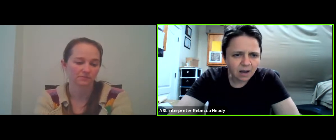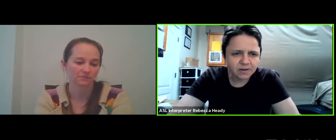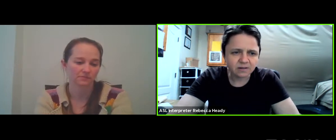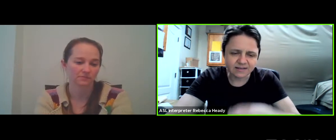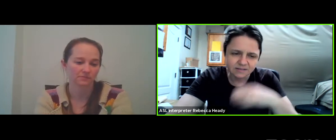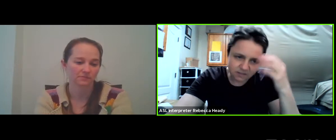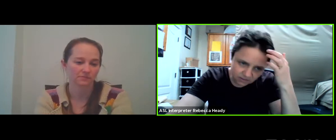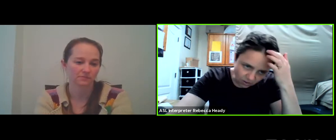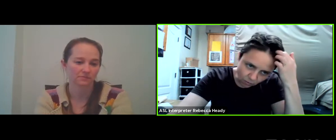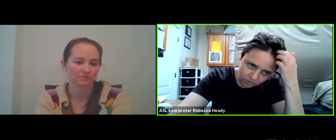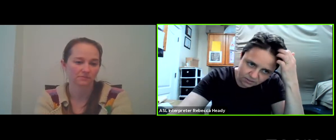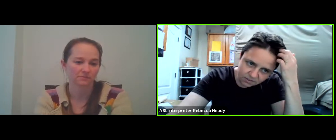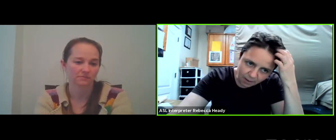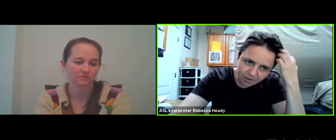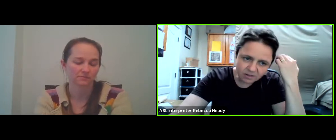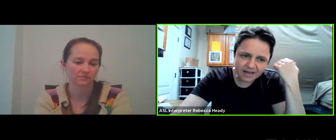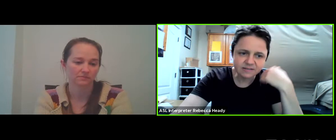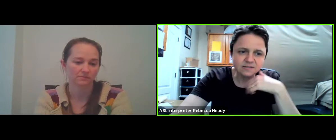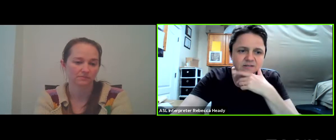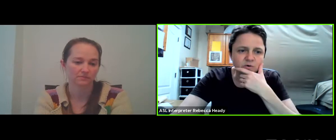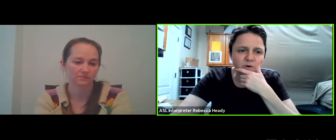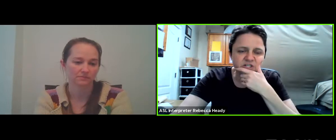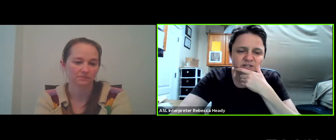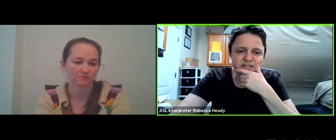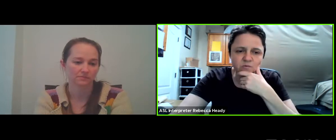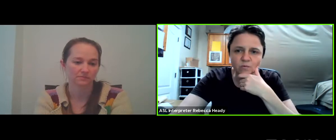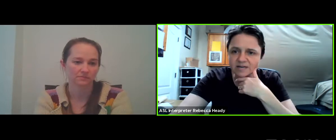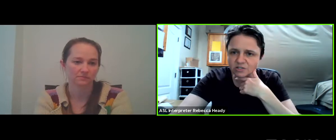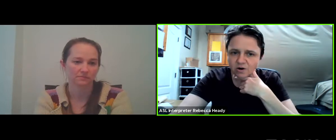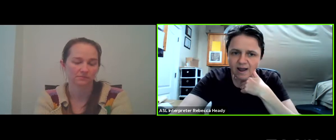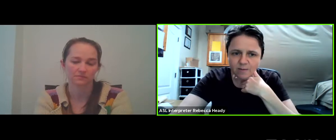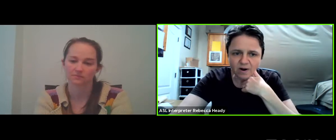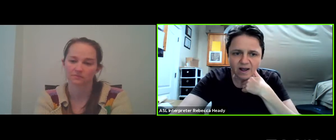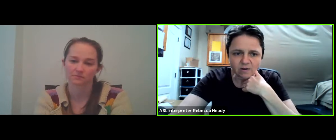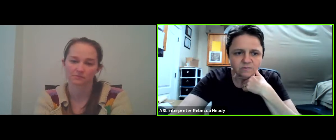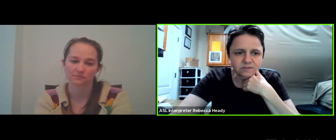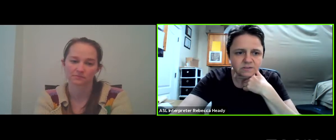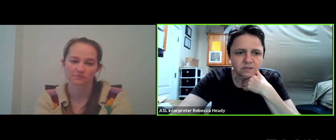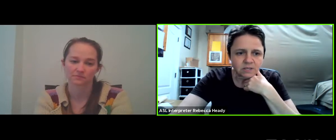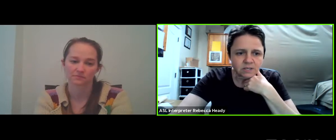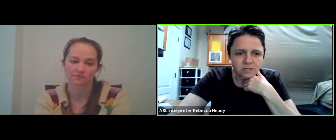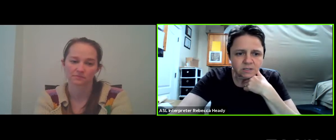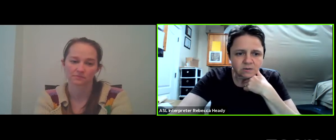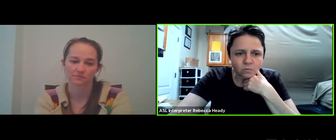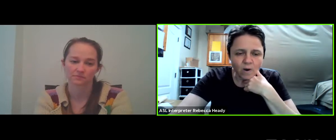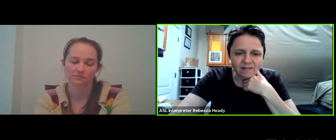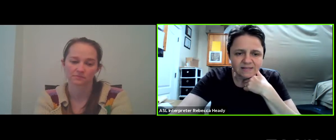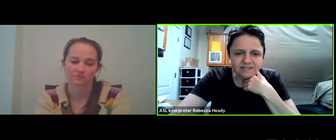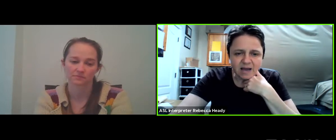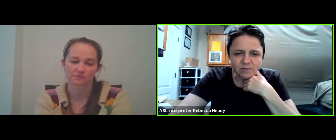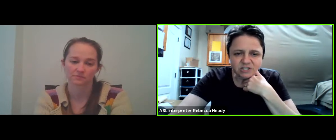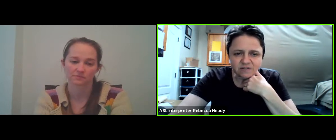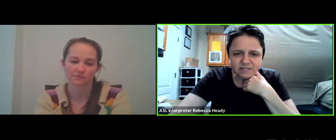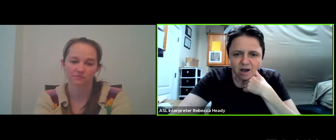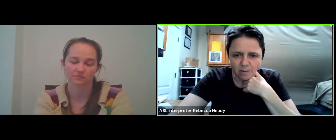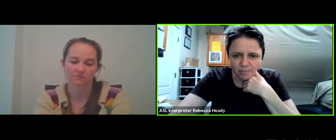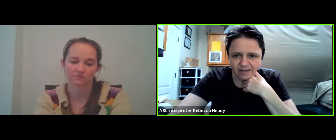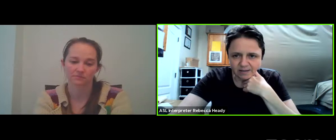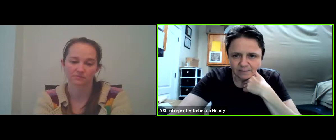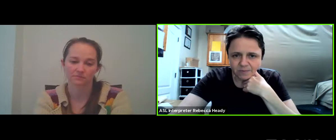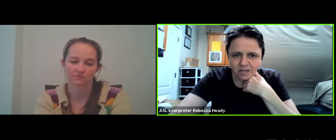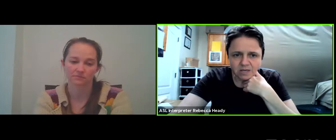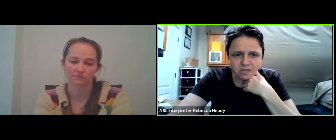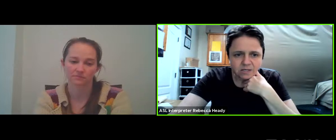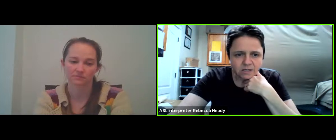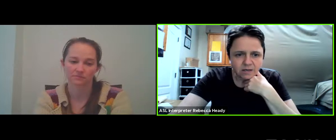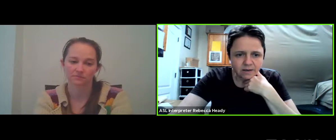Let's see, topicalized. So topicalized question says, raise your eyebrows while establishing the